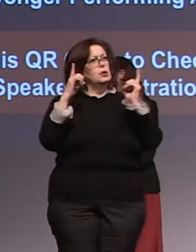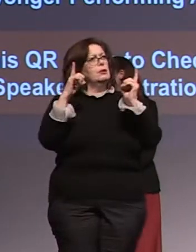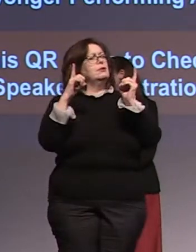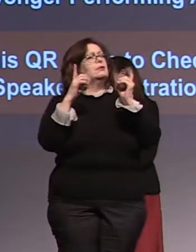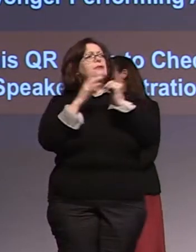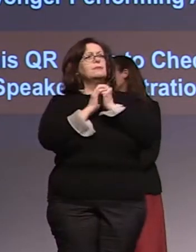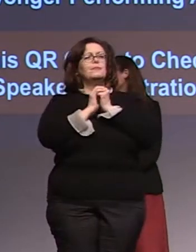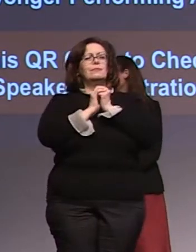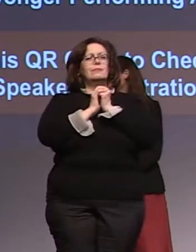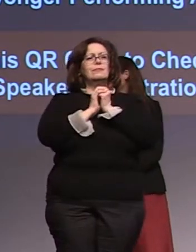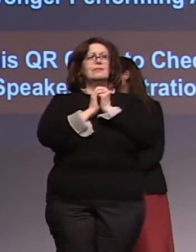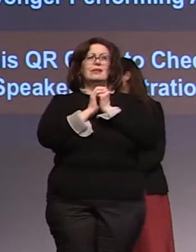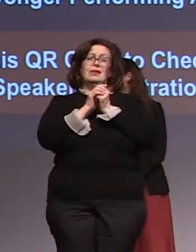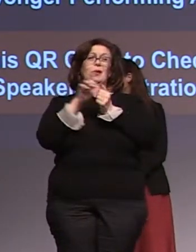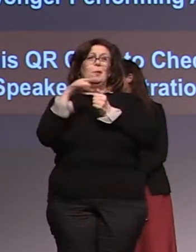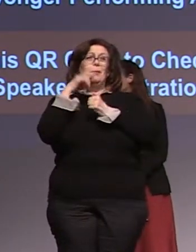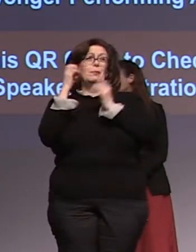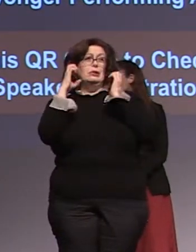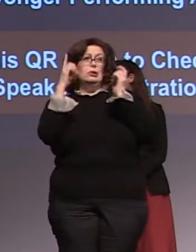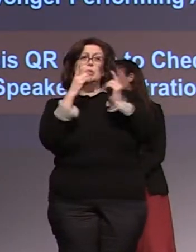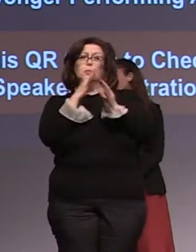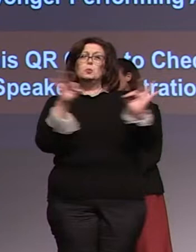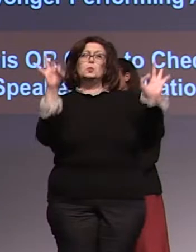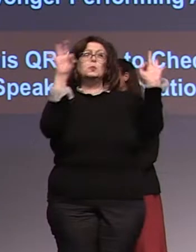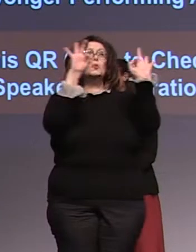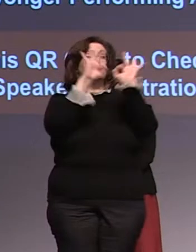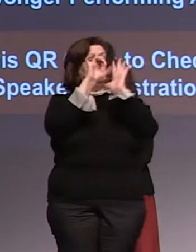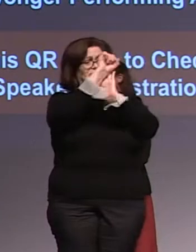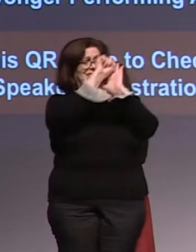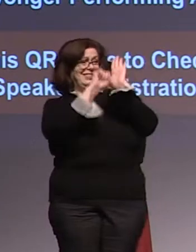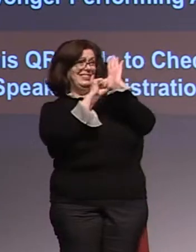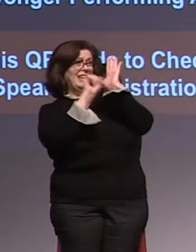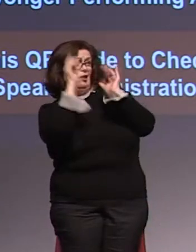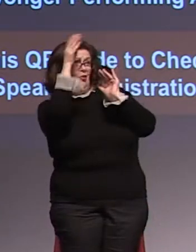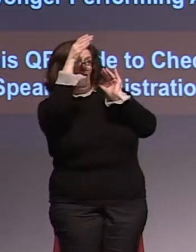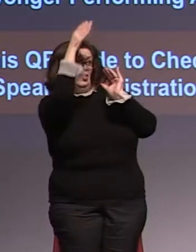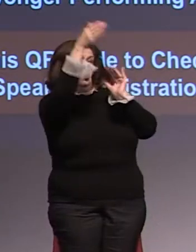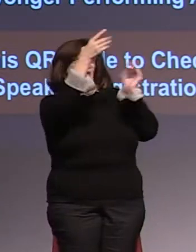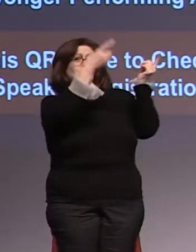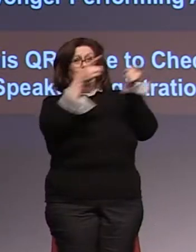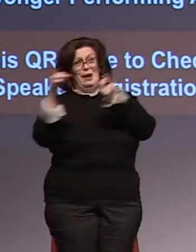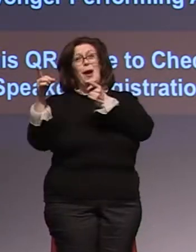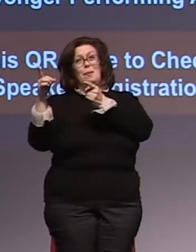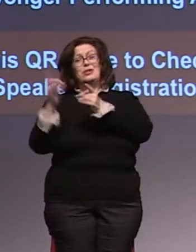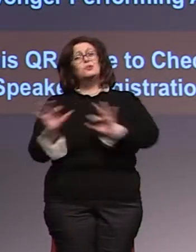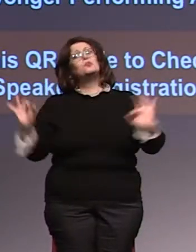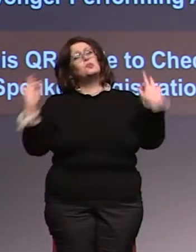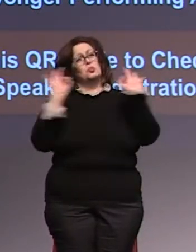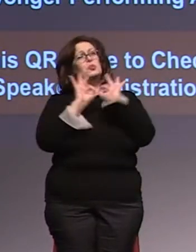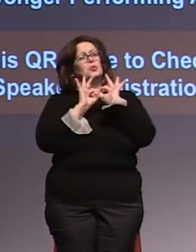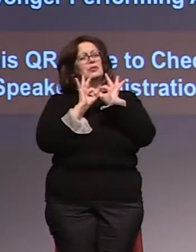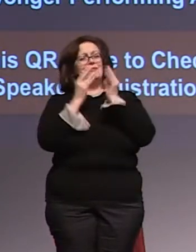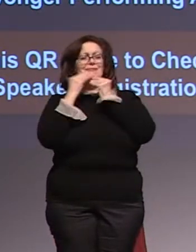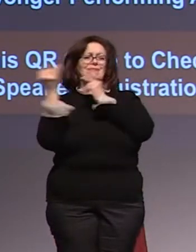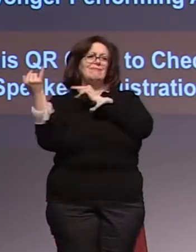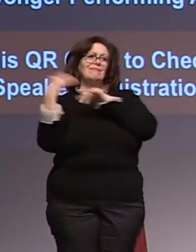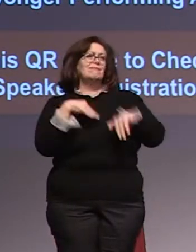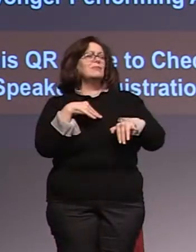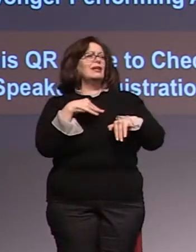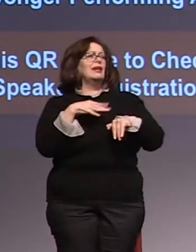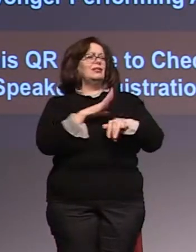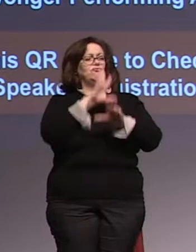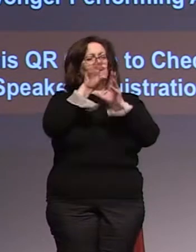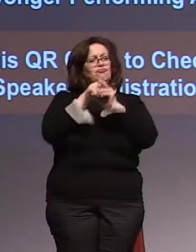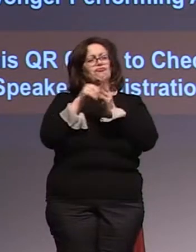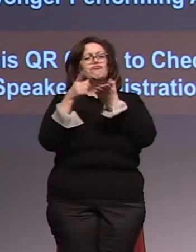education is critical to our future as a state. So again, thank you for coming out and look forward to engaging in